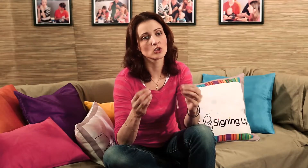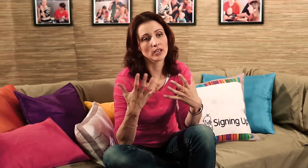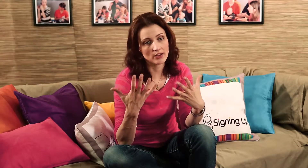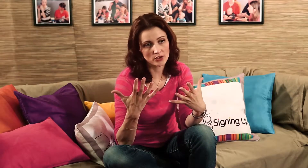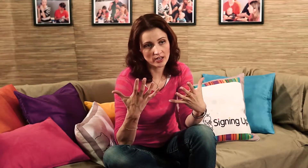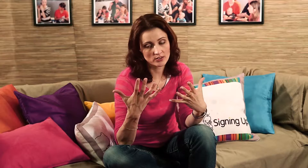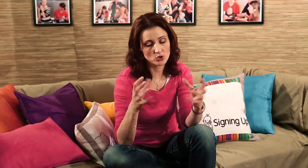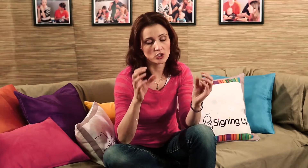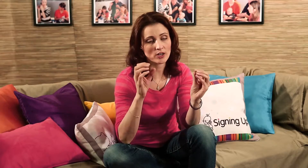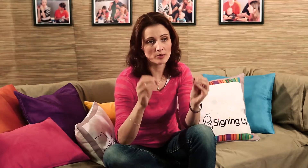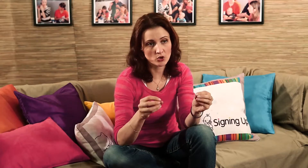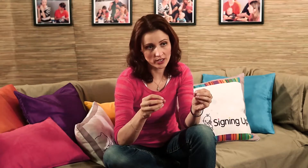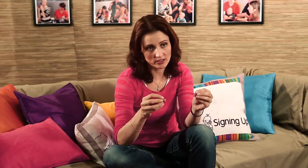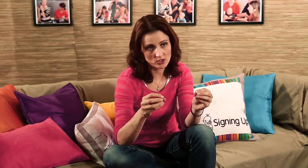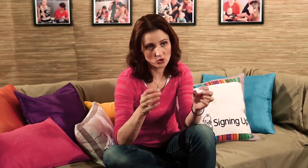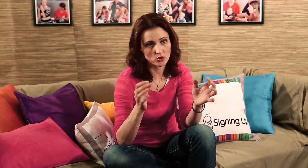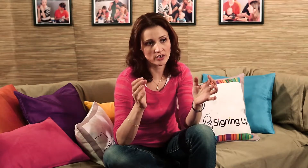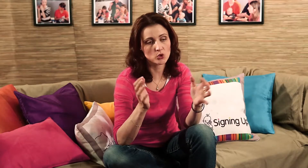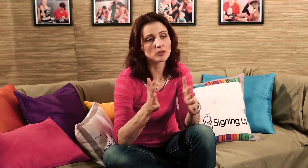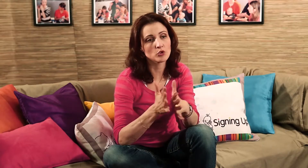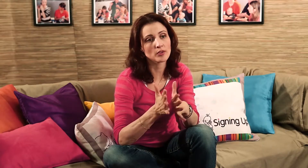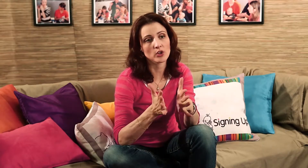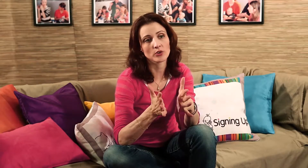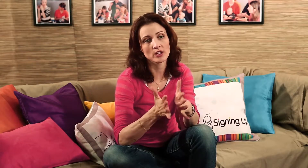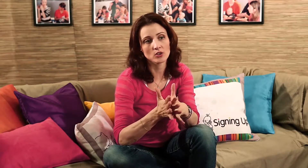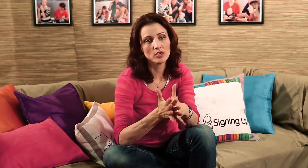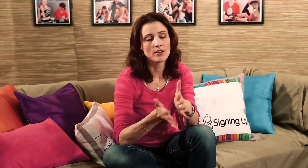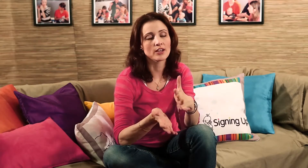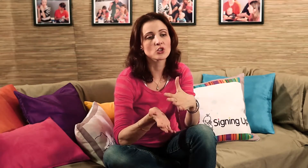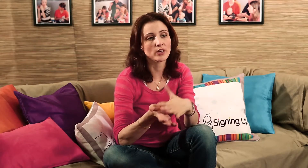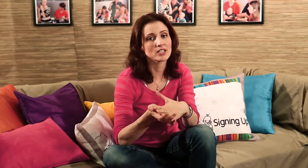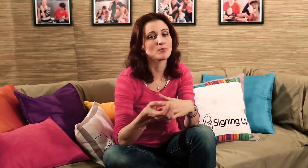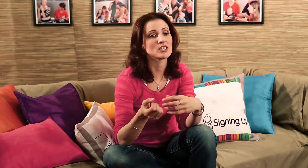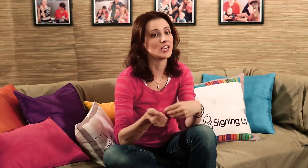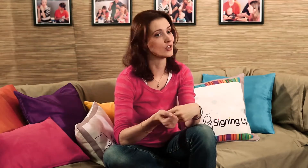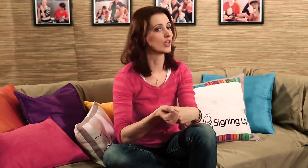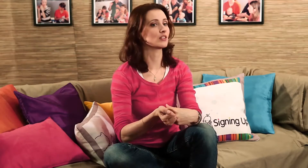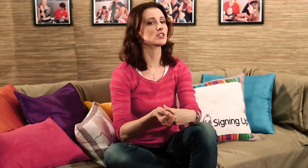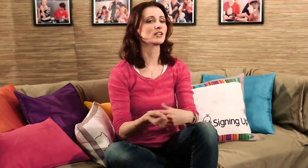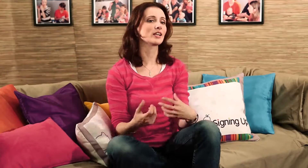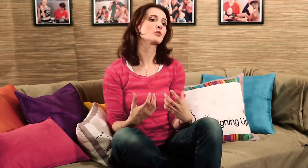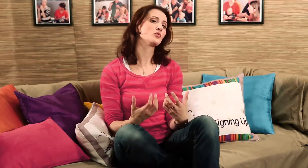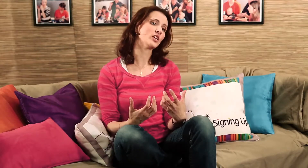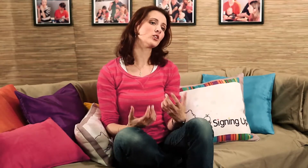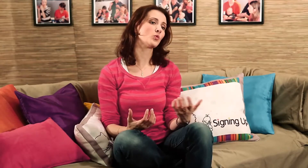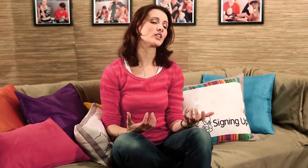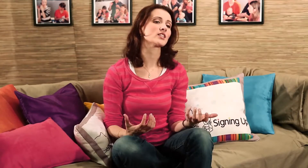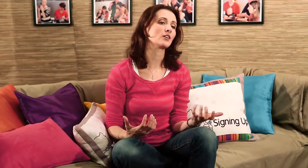looking at their hands or they're grabbing your hands or they're doing a movement that they already know, that's a great time to take their hands and let them feel what a sign